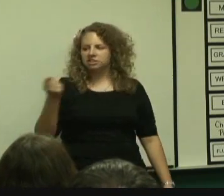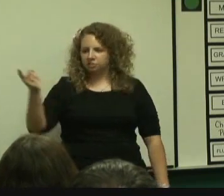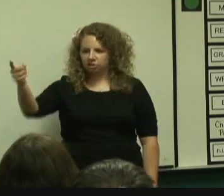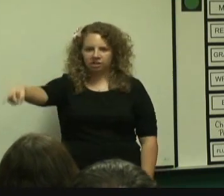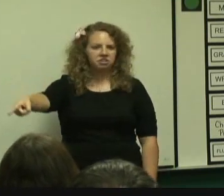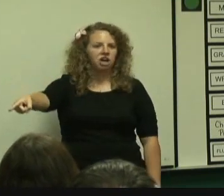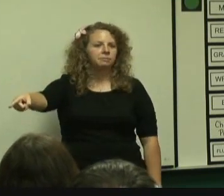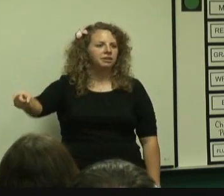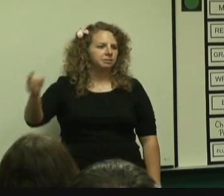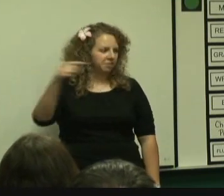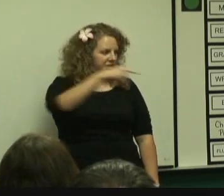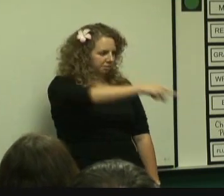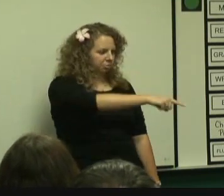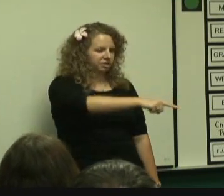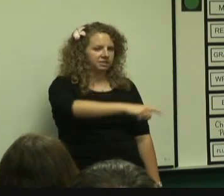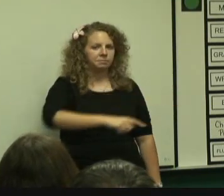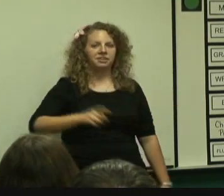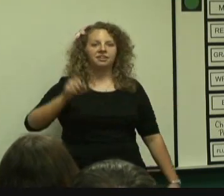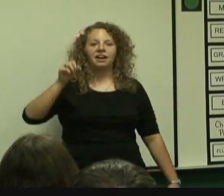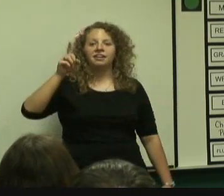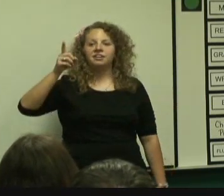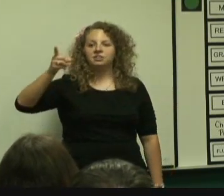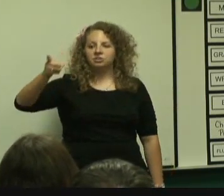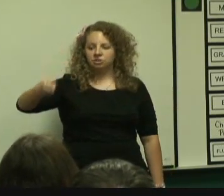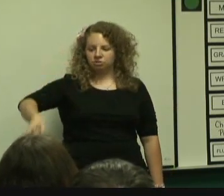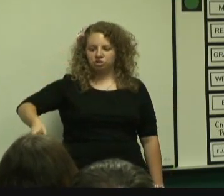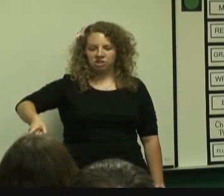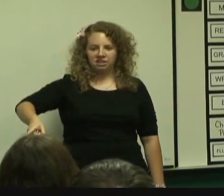if you're going to talk about something, like point to something, okay? So she,